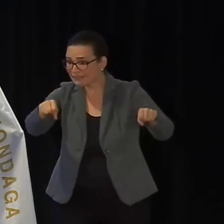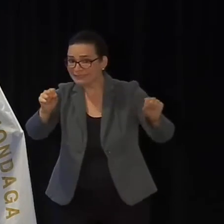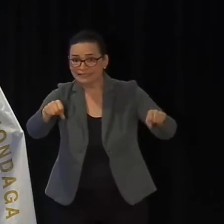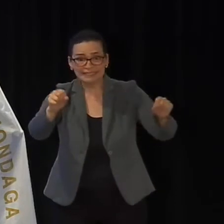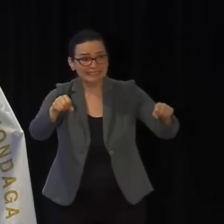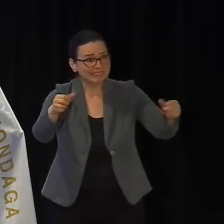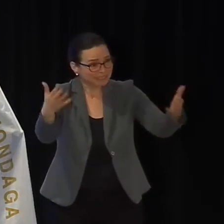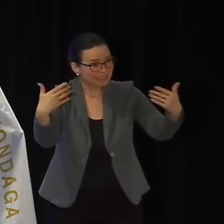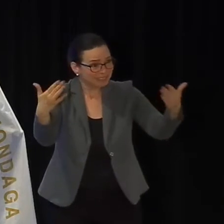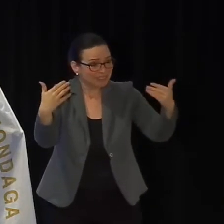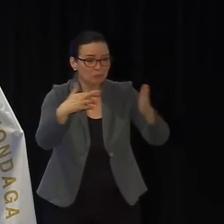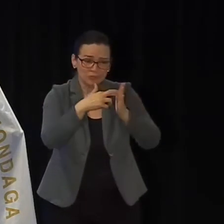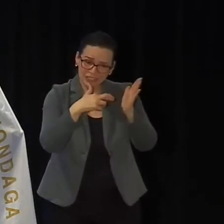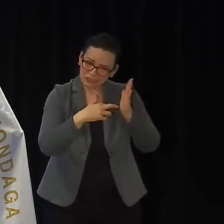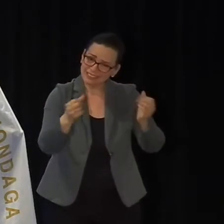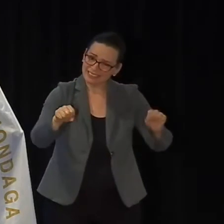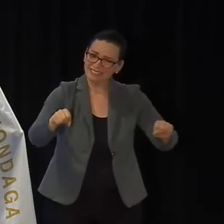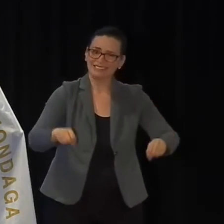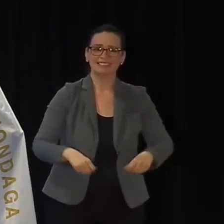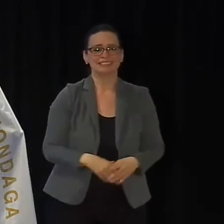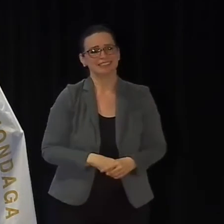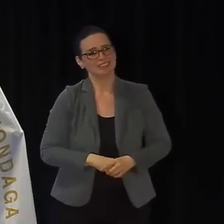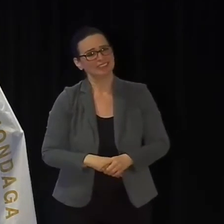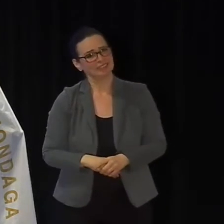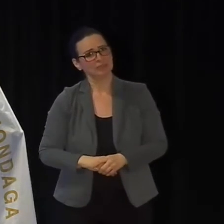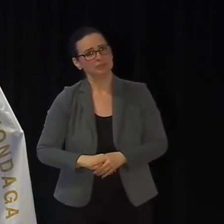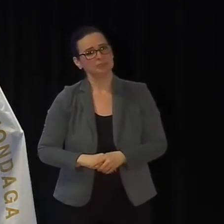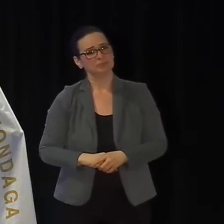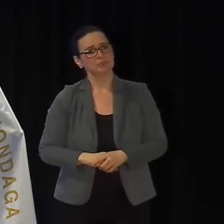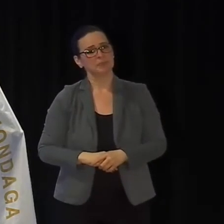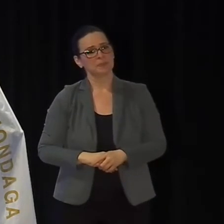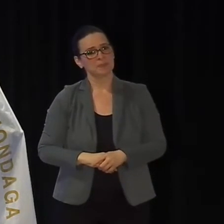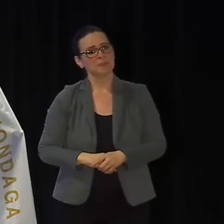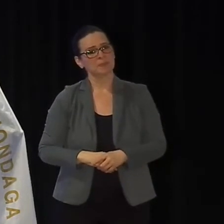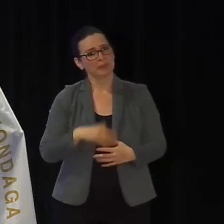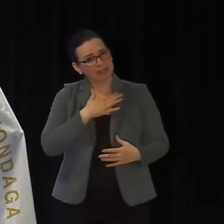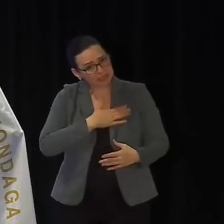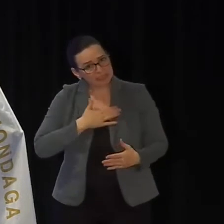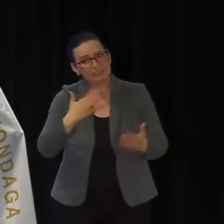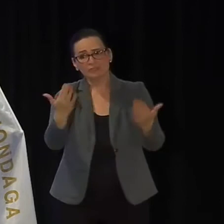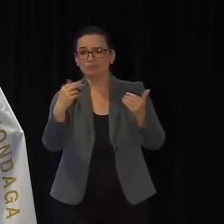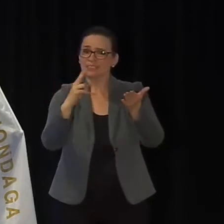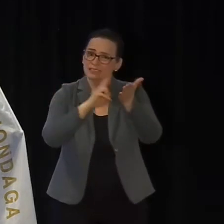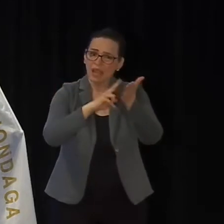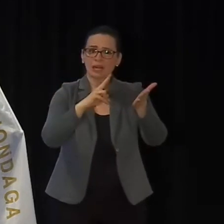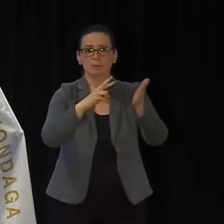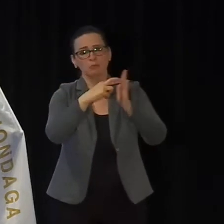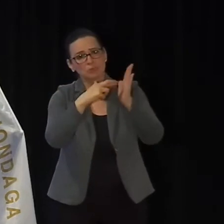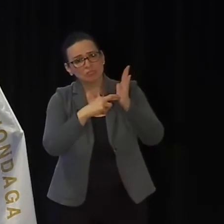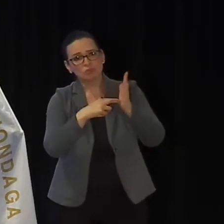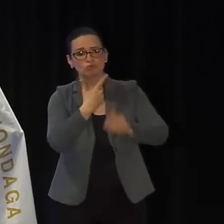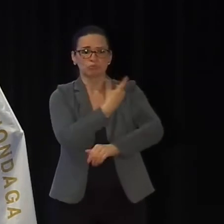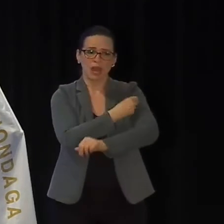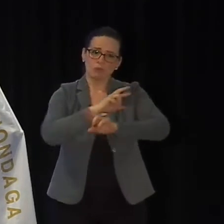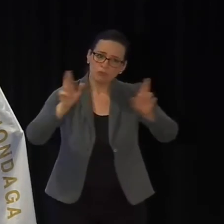the micromanaging of those level of details is unnecessary. So we pulled from our list. We pulled people